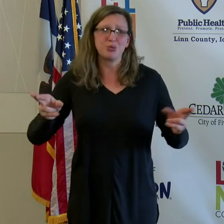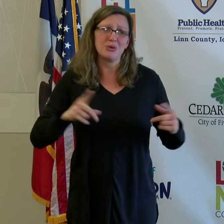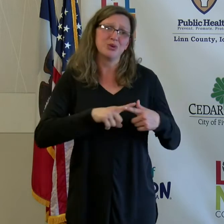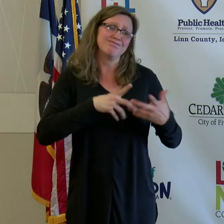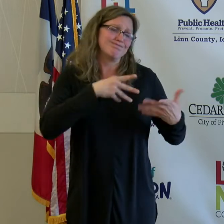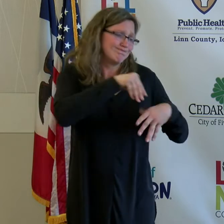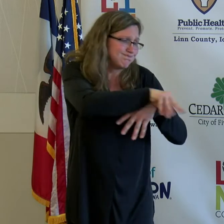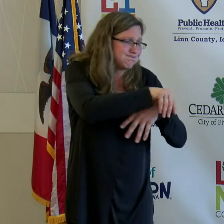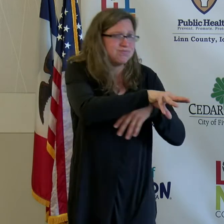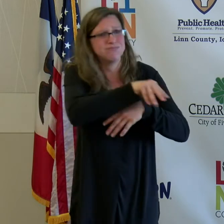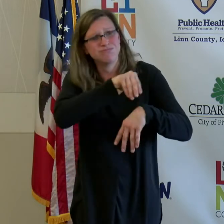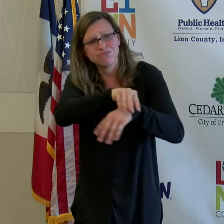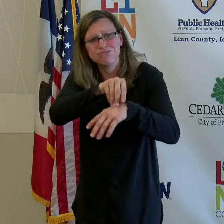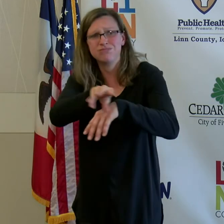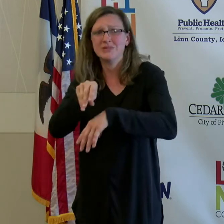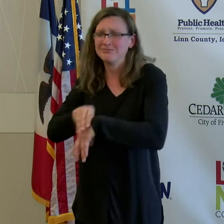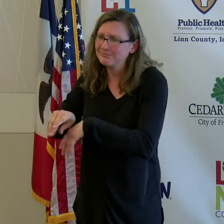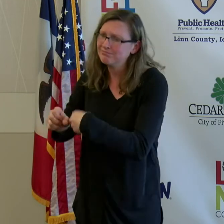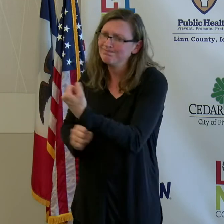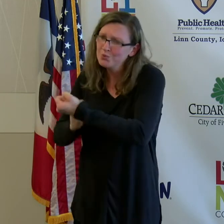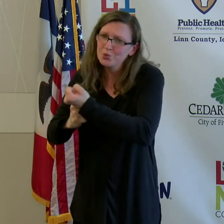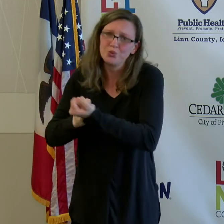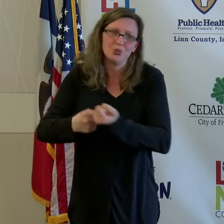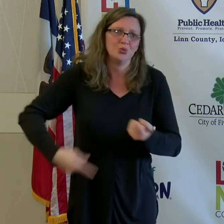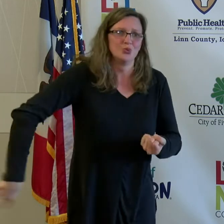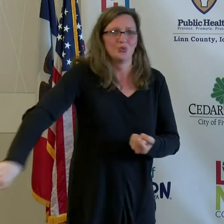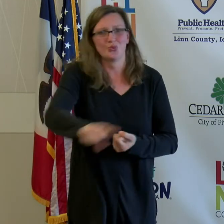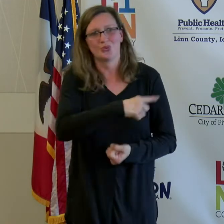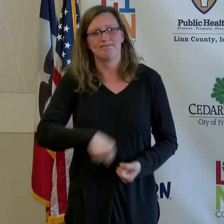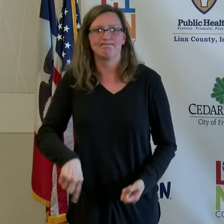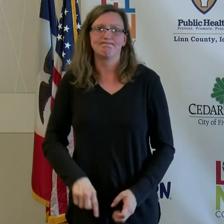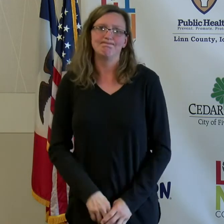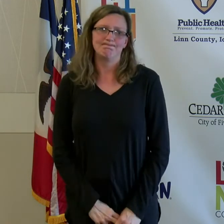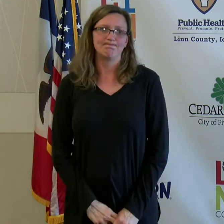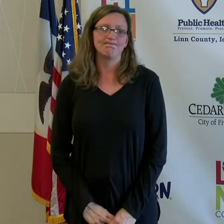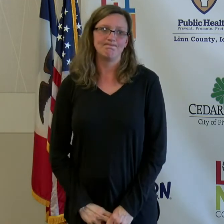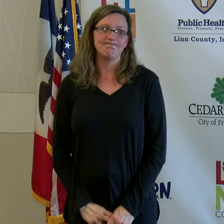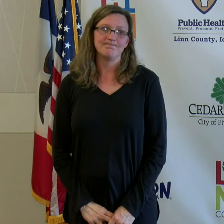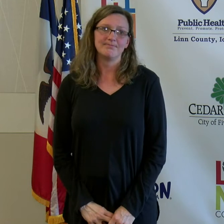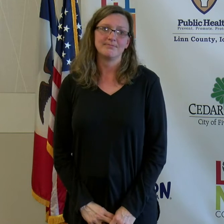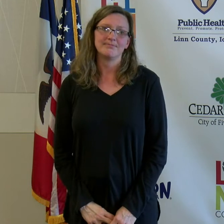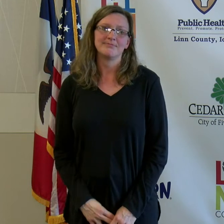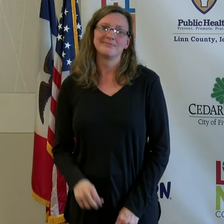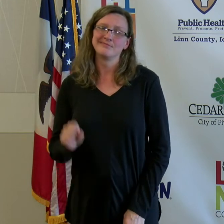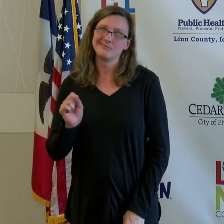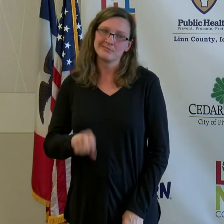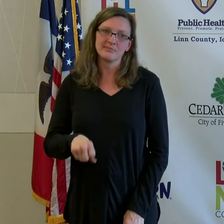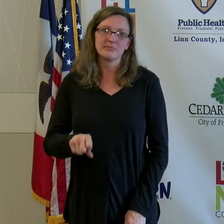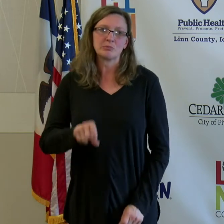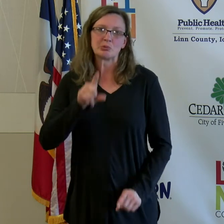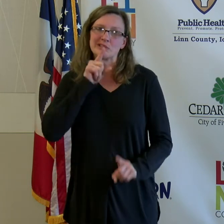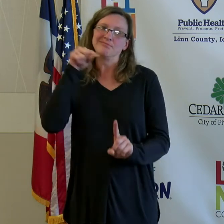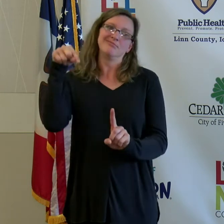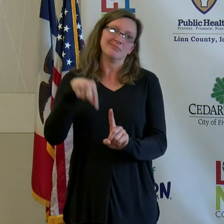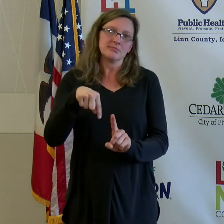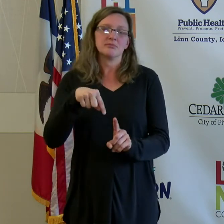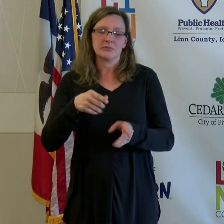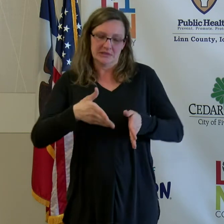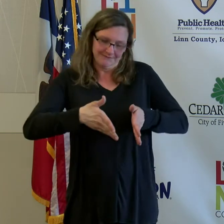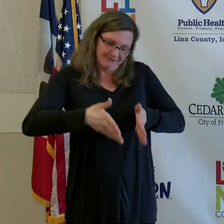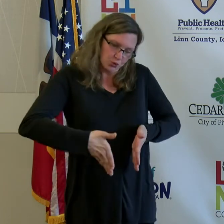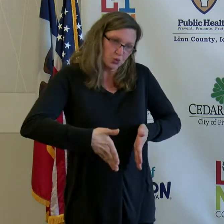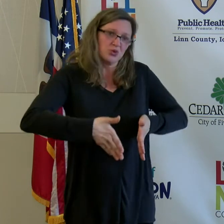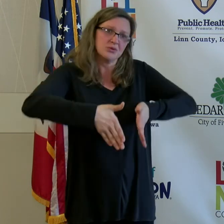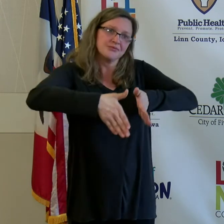that facility. So we are really looking at it case by case to make sure that everyone is being taken care of